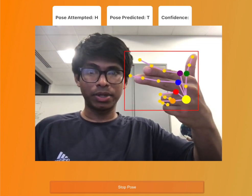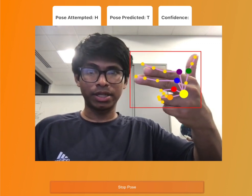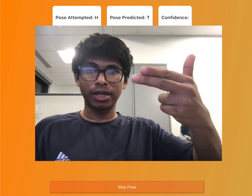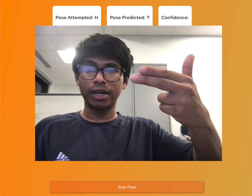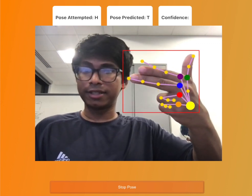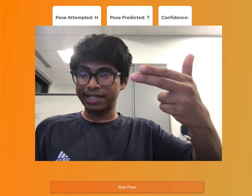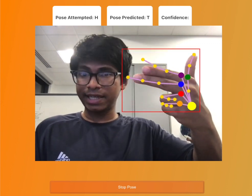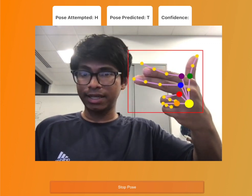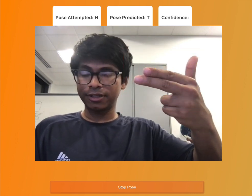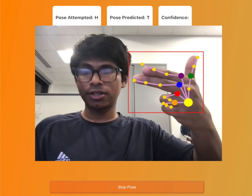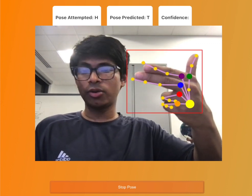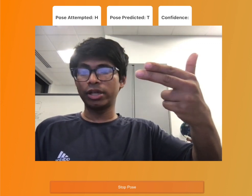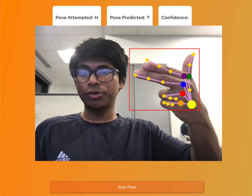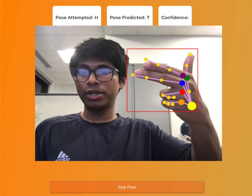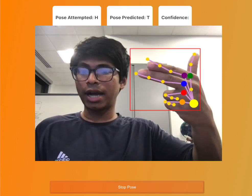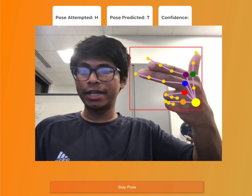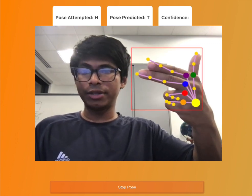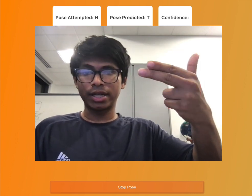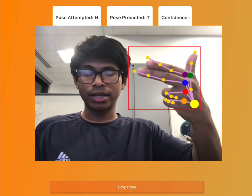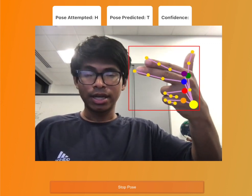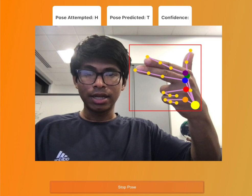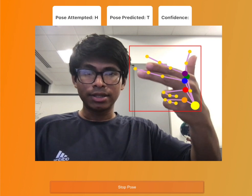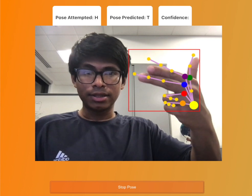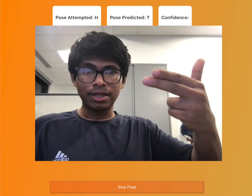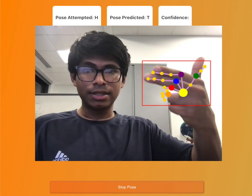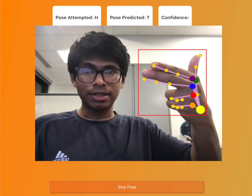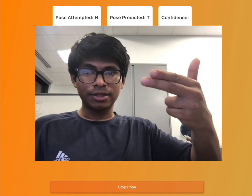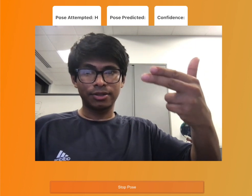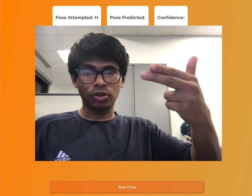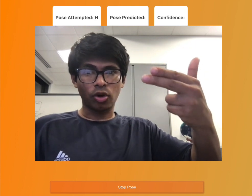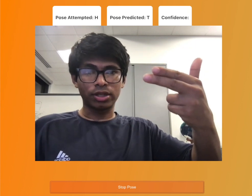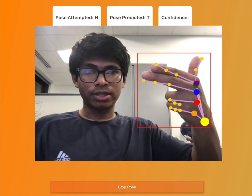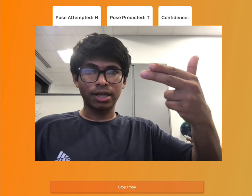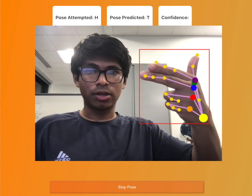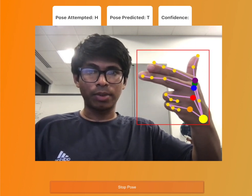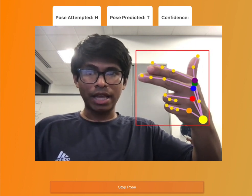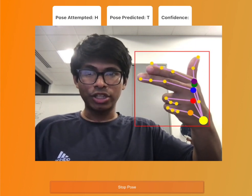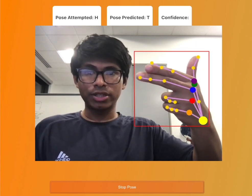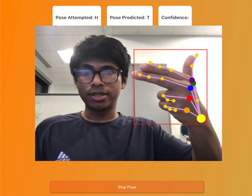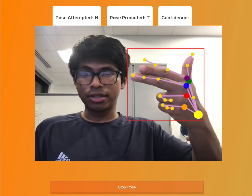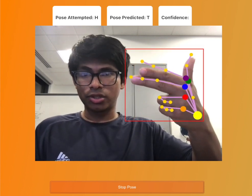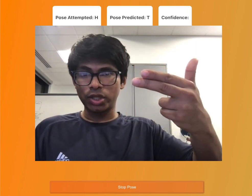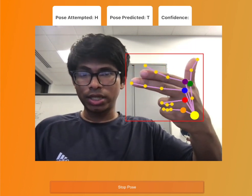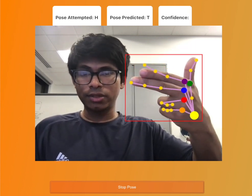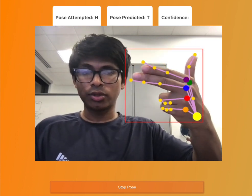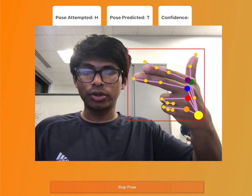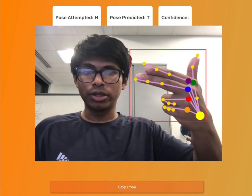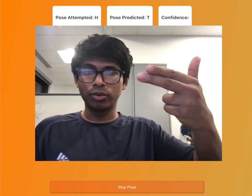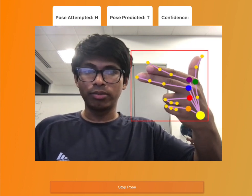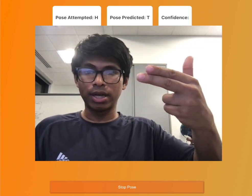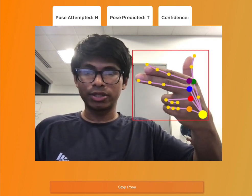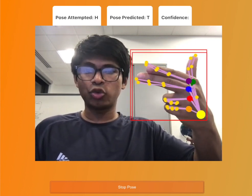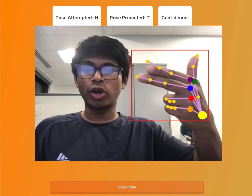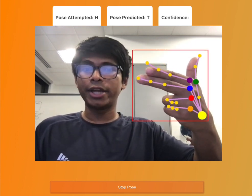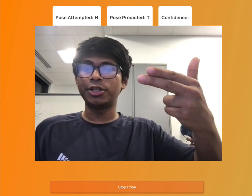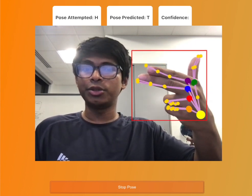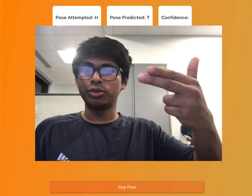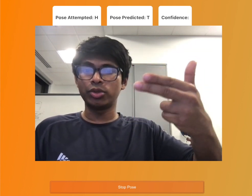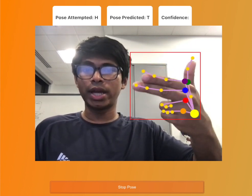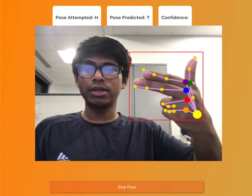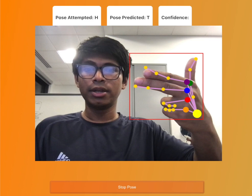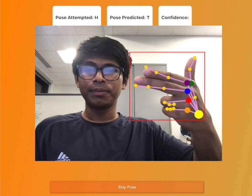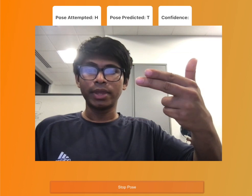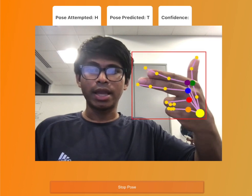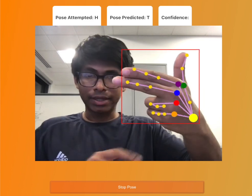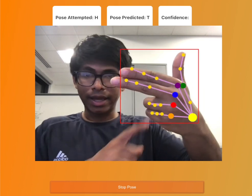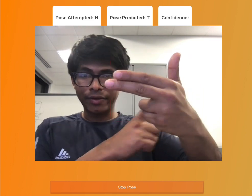is predicted as T, so it will guide you that this is not the sign of H, this is T, so you must try to do